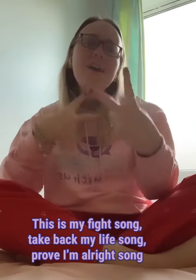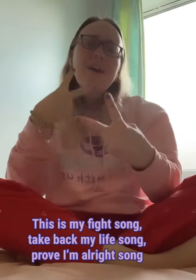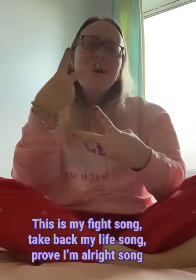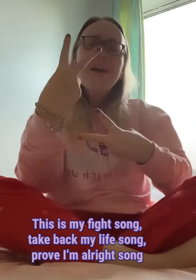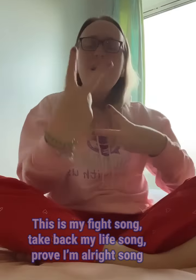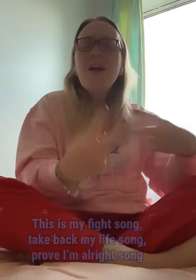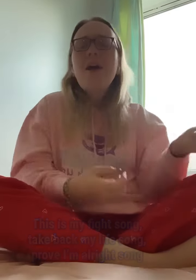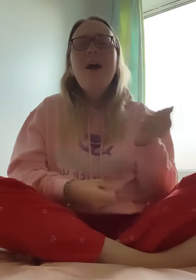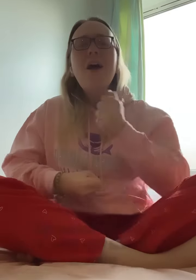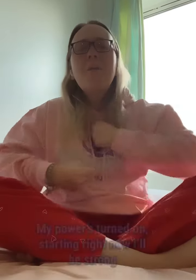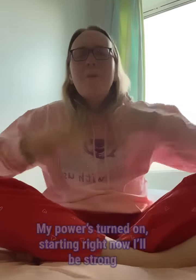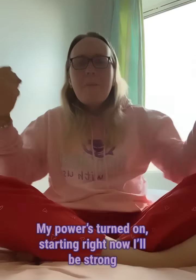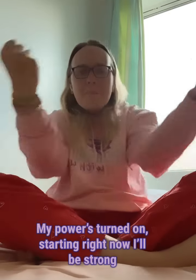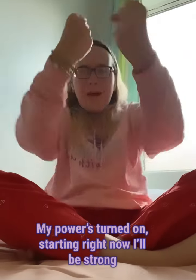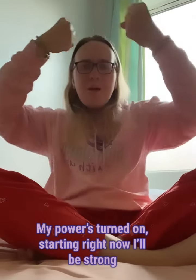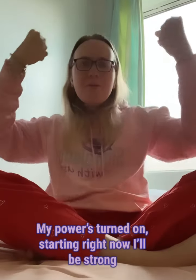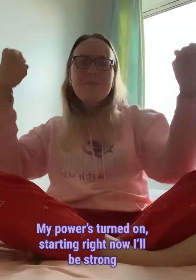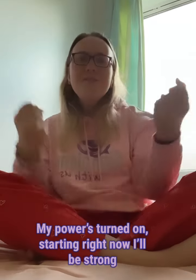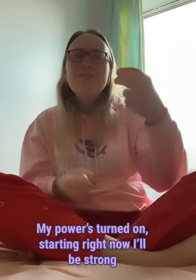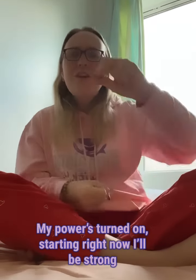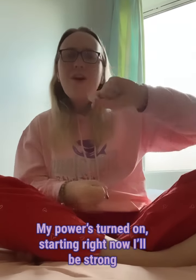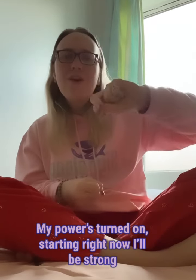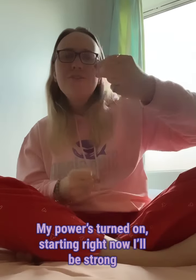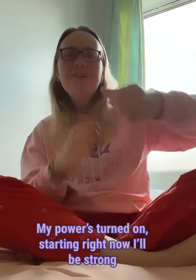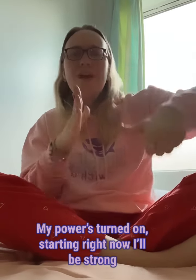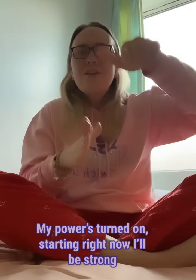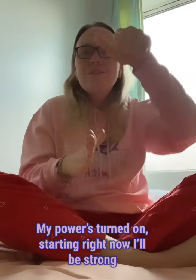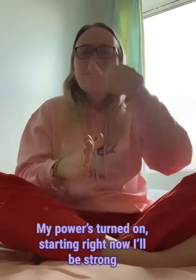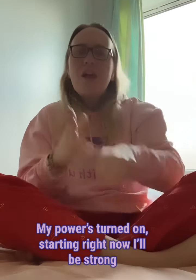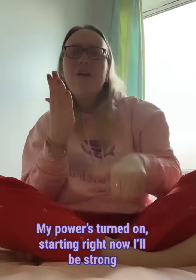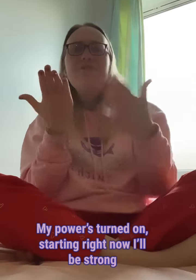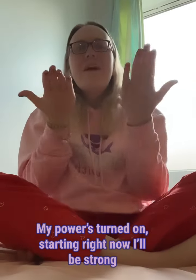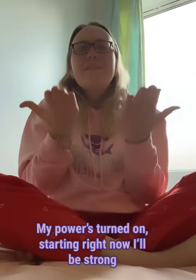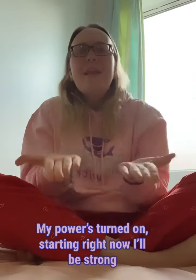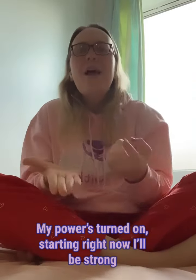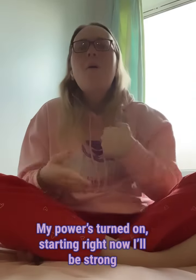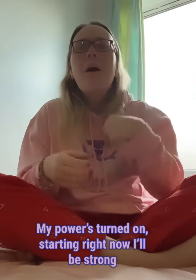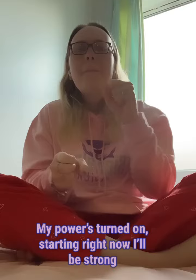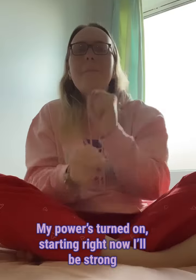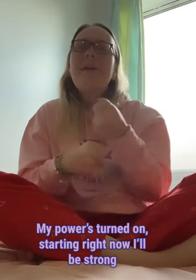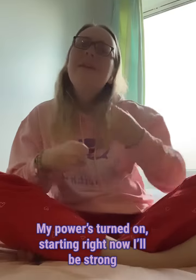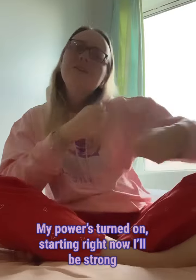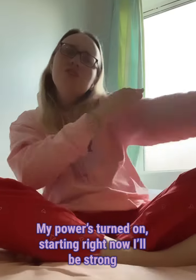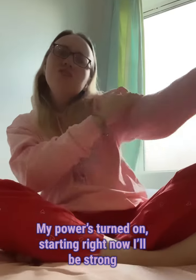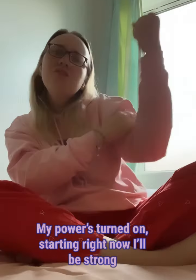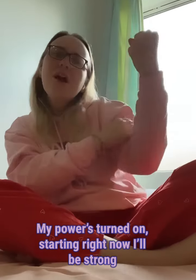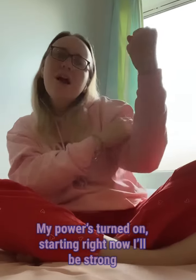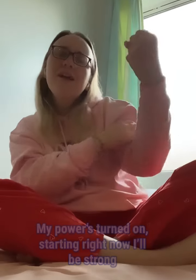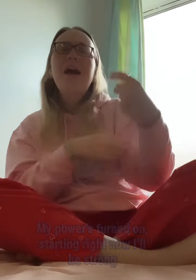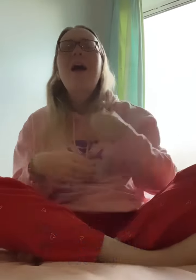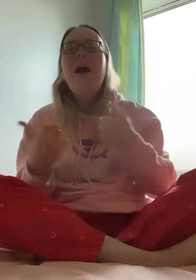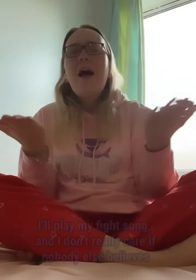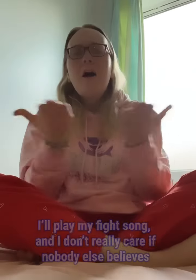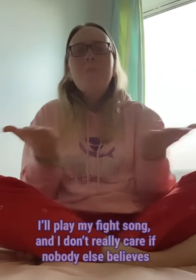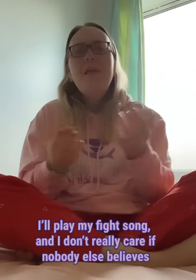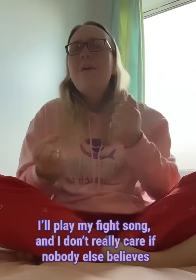song. My power's turned on. Starting right now, I'll be strong. I'll play